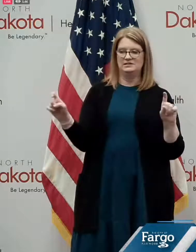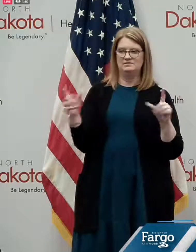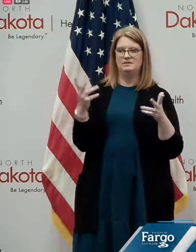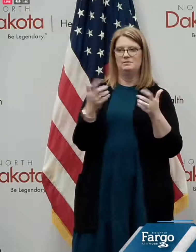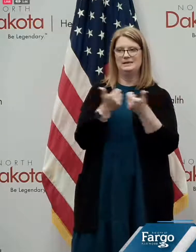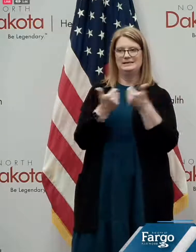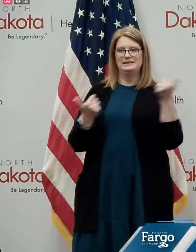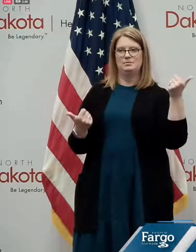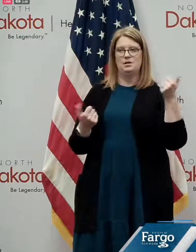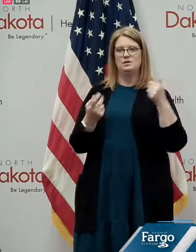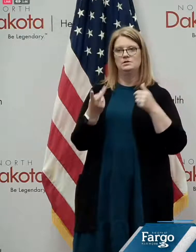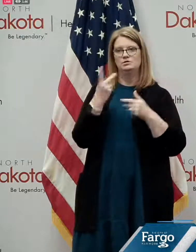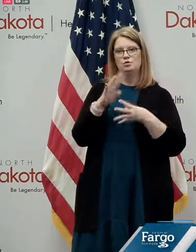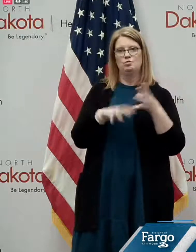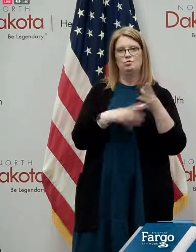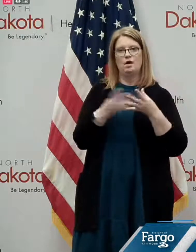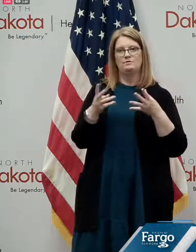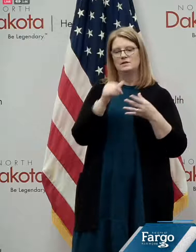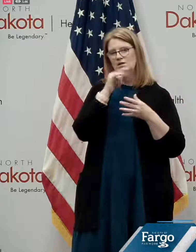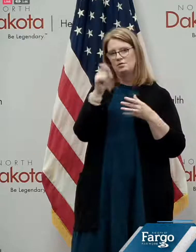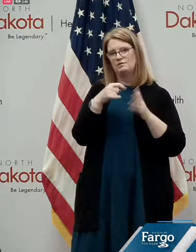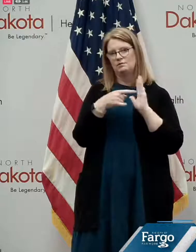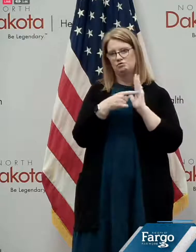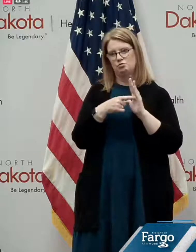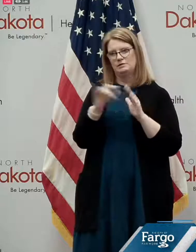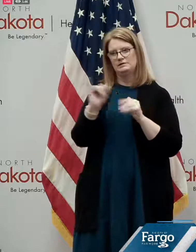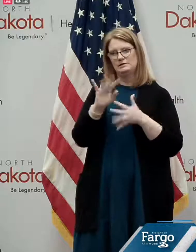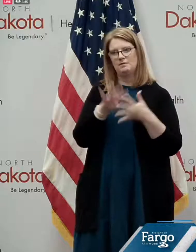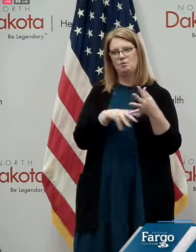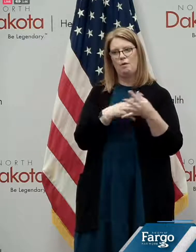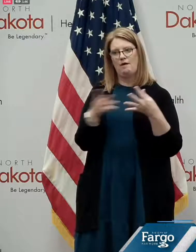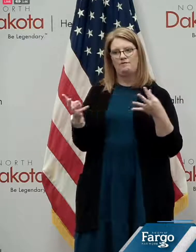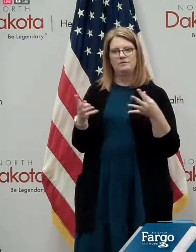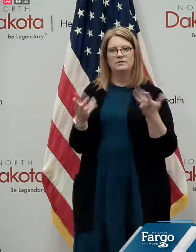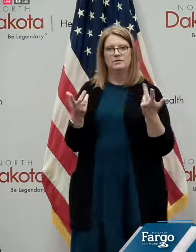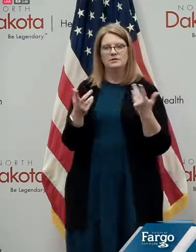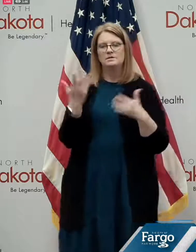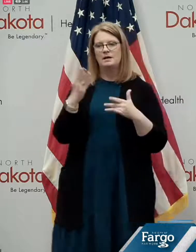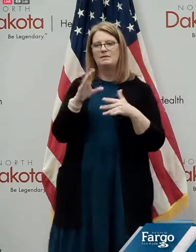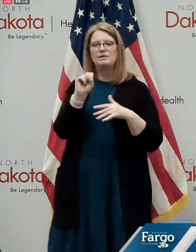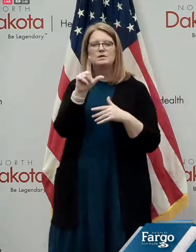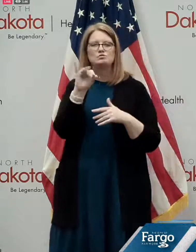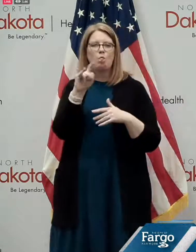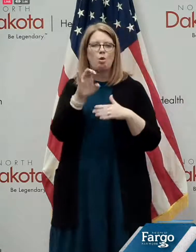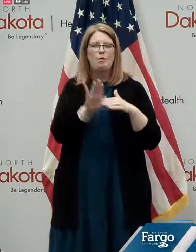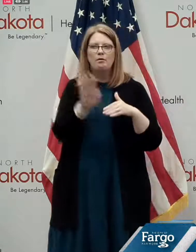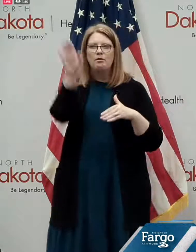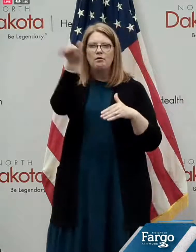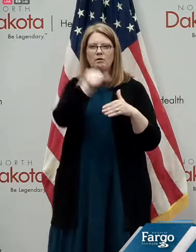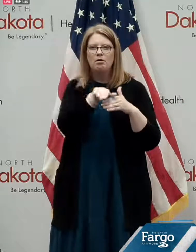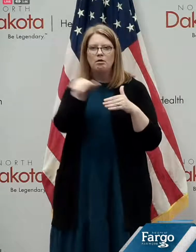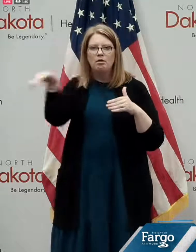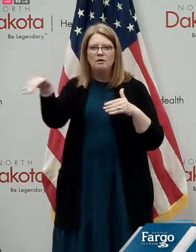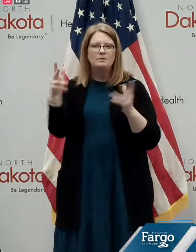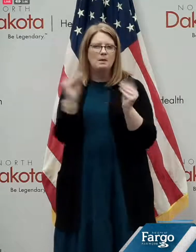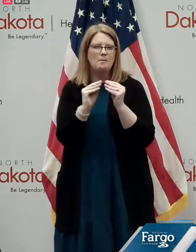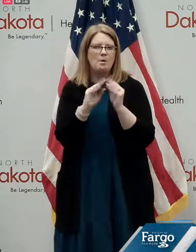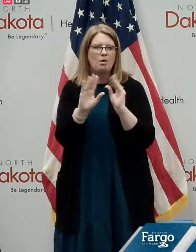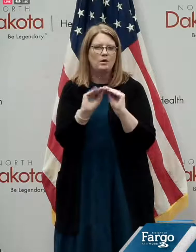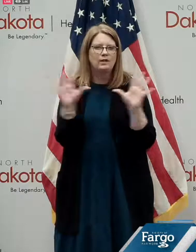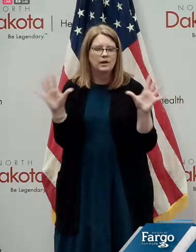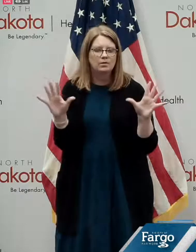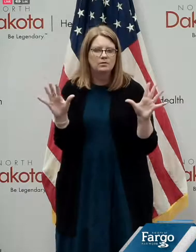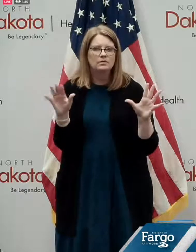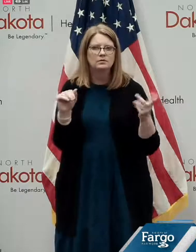two graphs, because they wouldn't necessarily have to be shown on the same graph, and maybe that would make the slope of the lines more clear, because we want to make sure